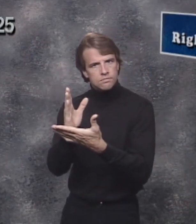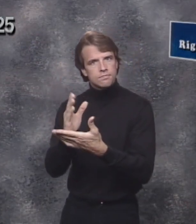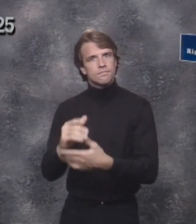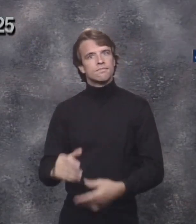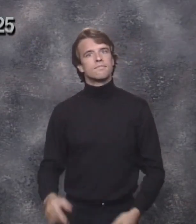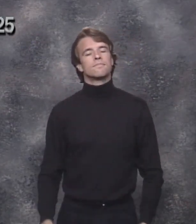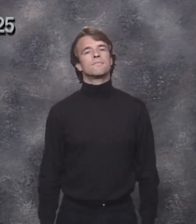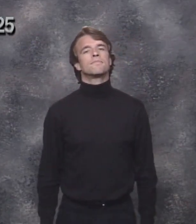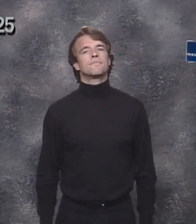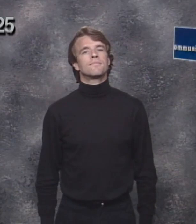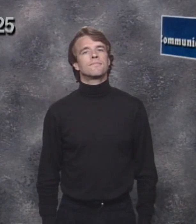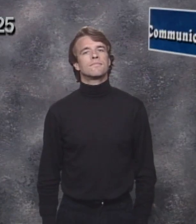sign.